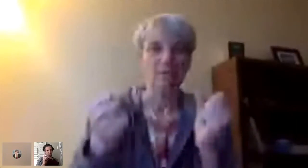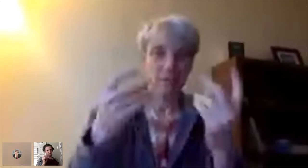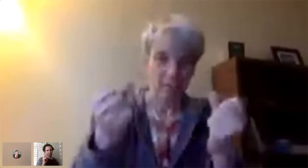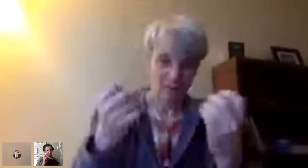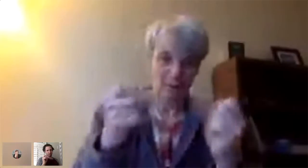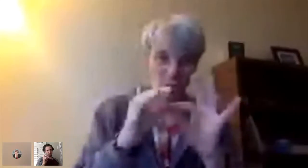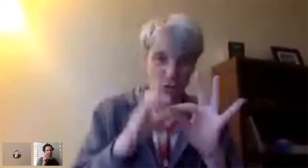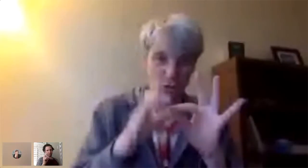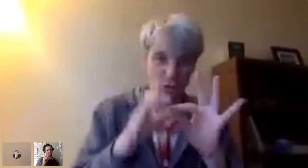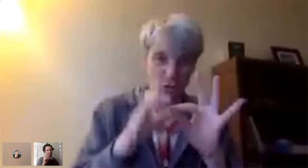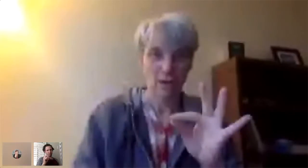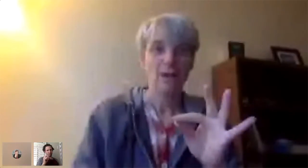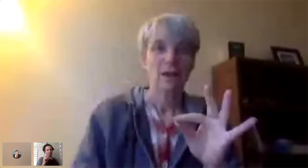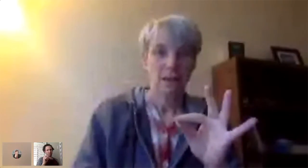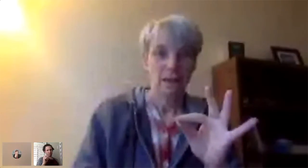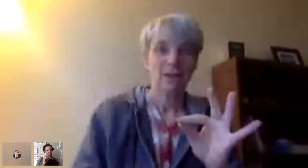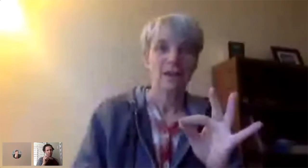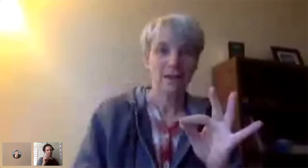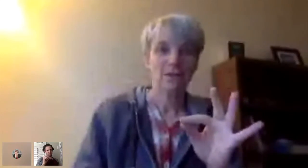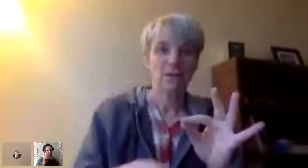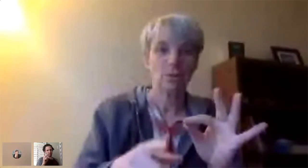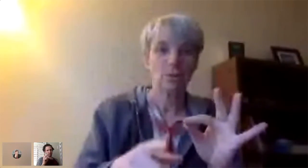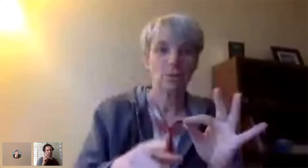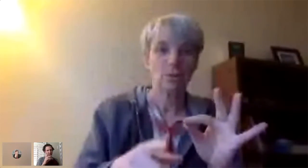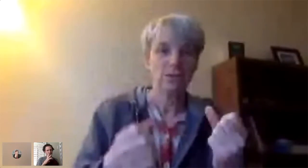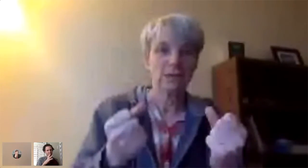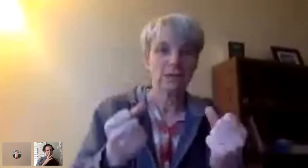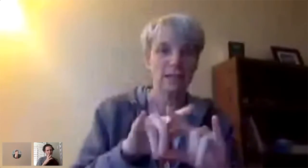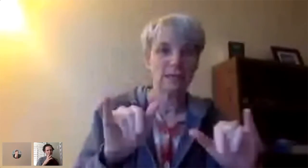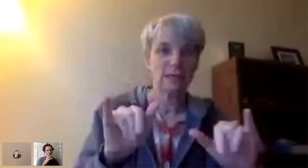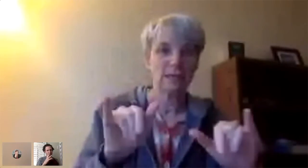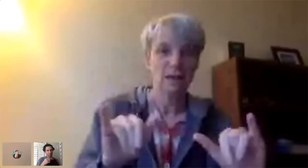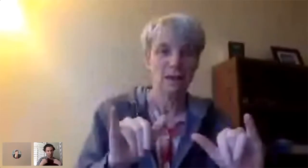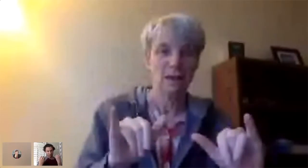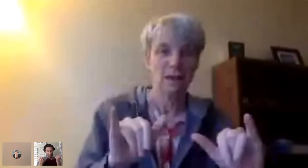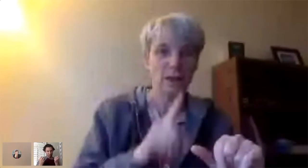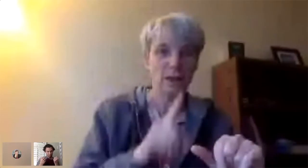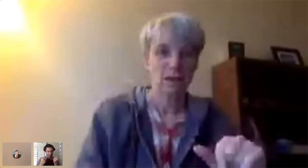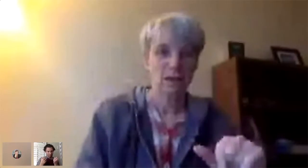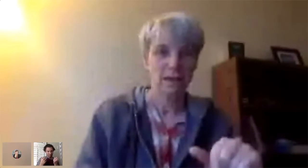So now you're the focus. Of course, we're both signing at the same time. Right.